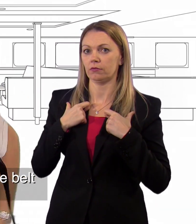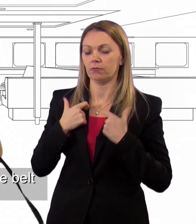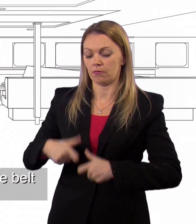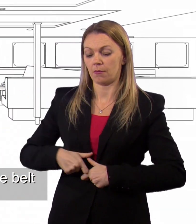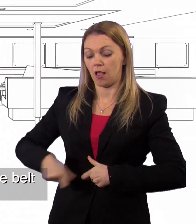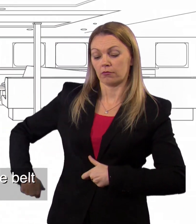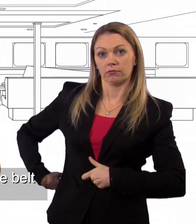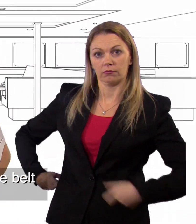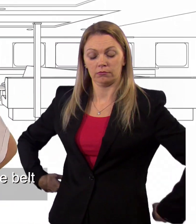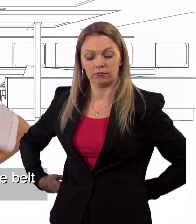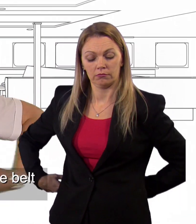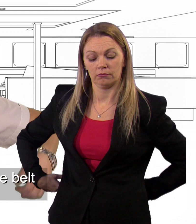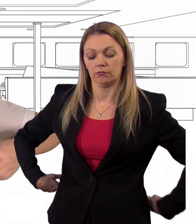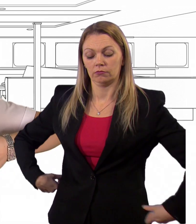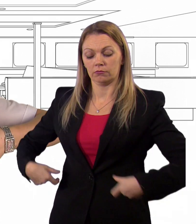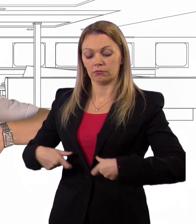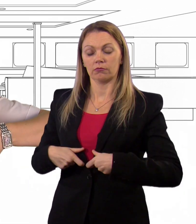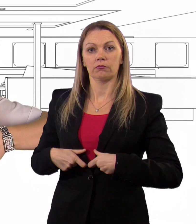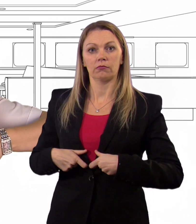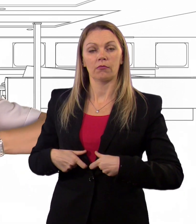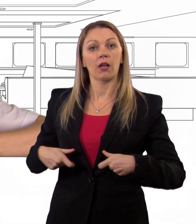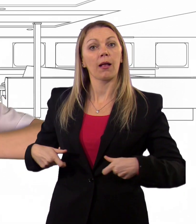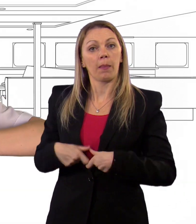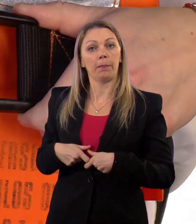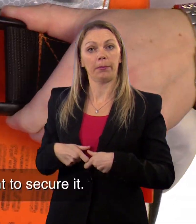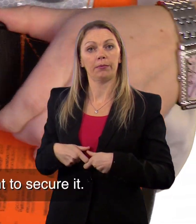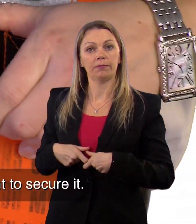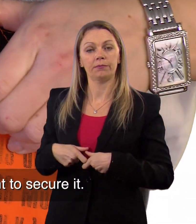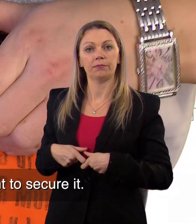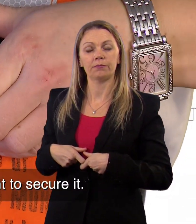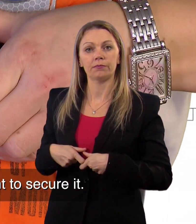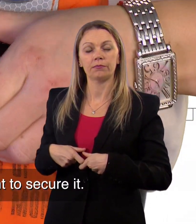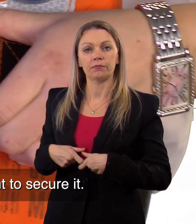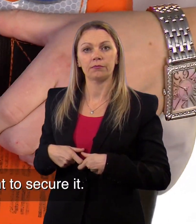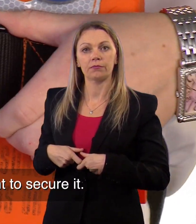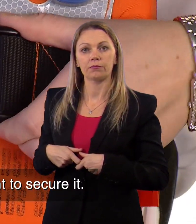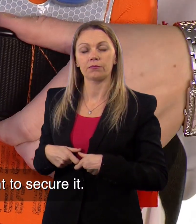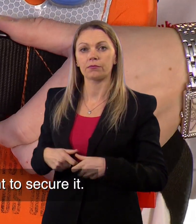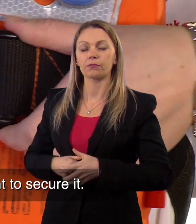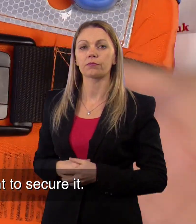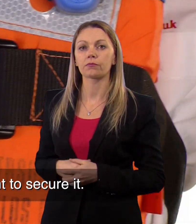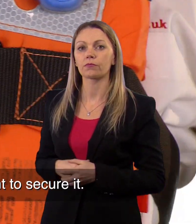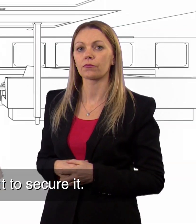the belt behind your back. There is a clip at the front to secure it.